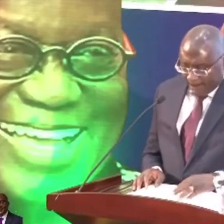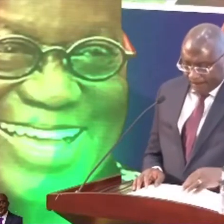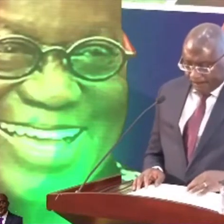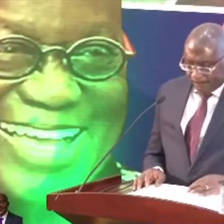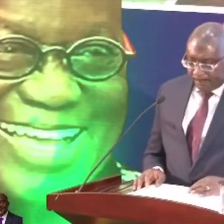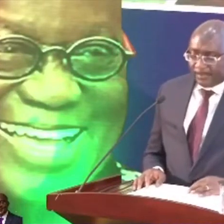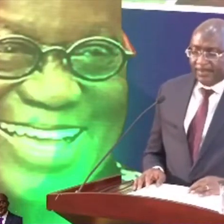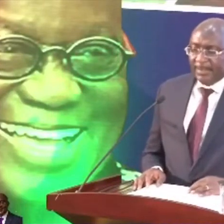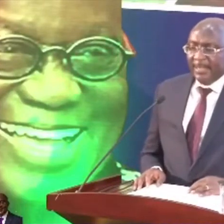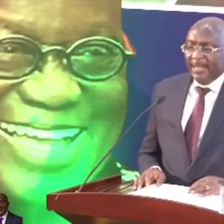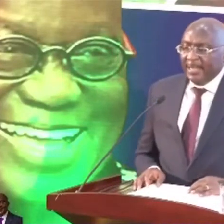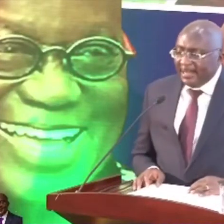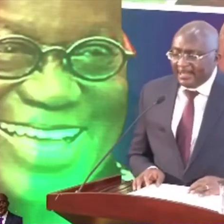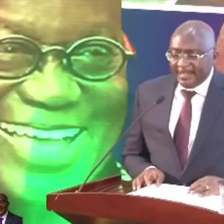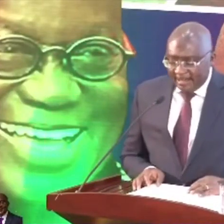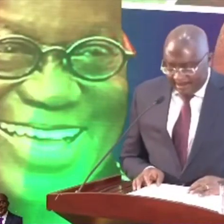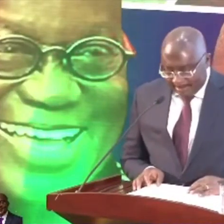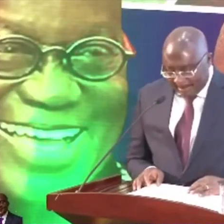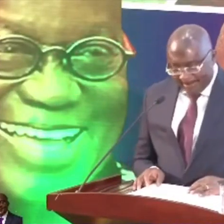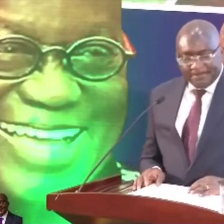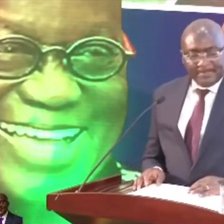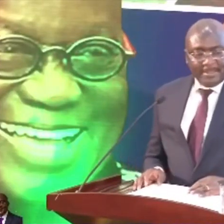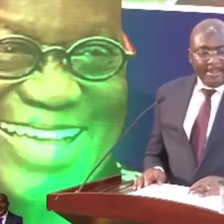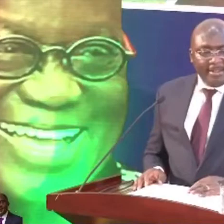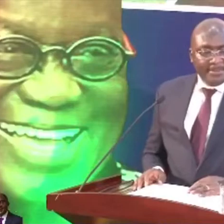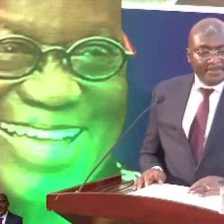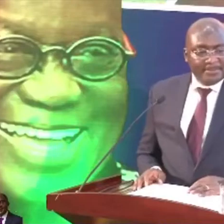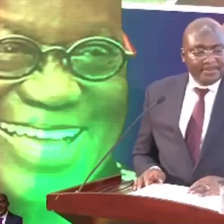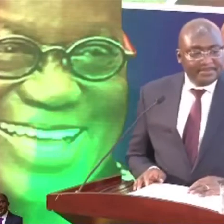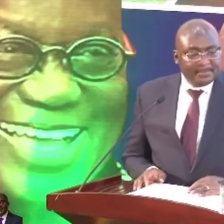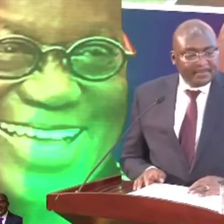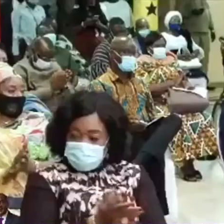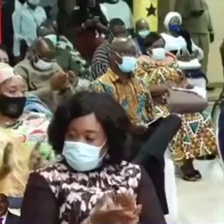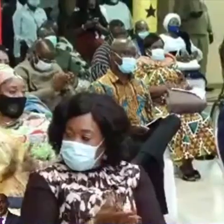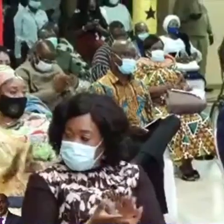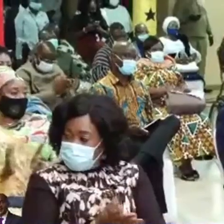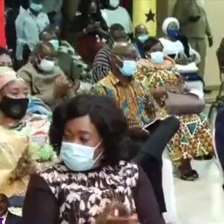work. Ladies and gentlemen,